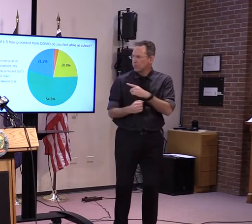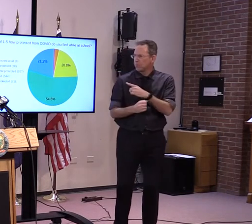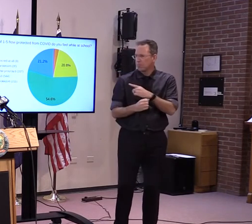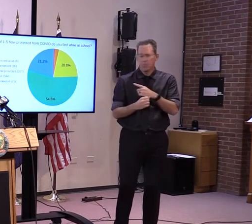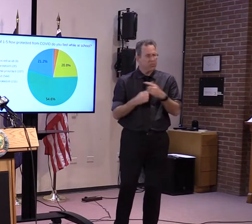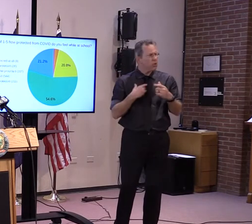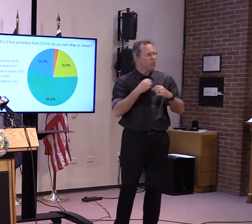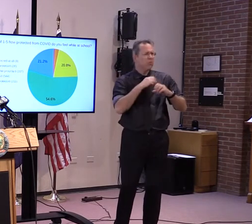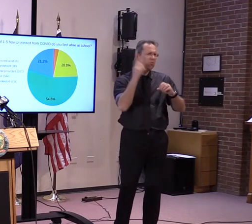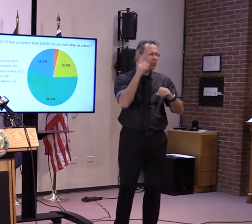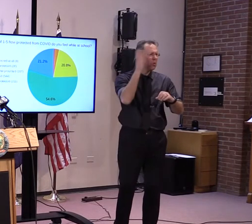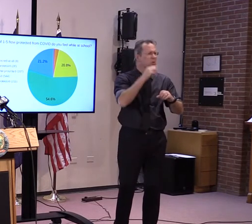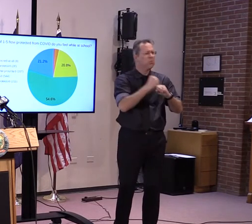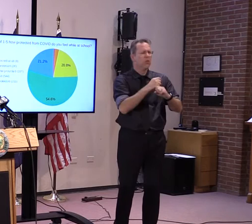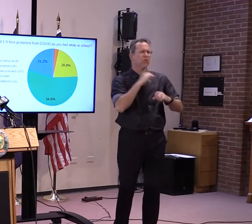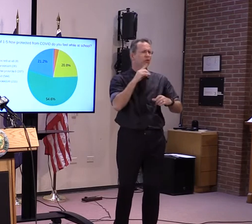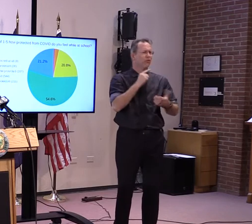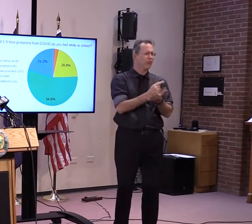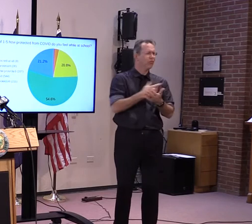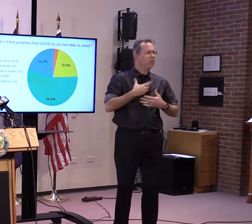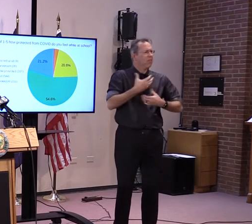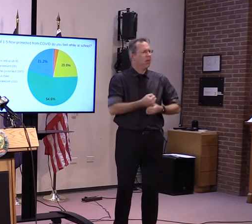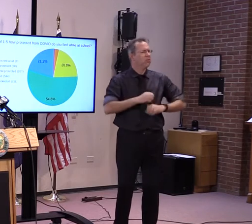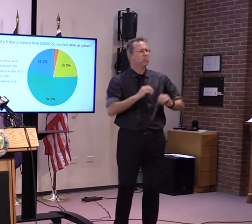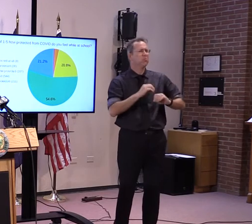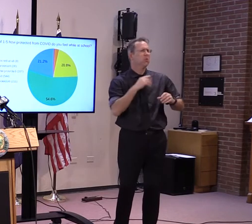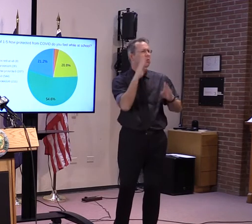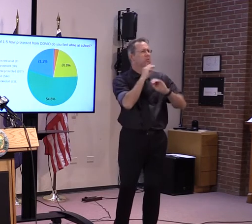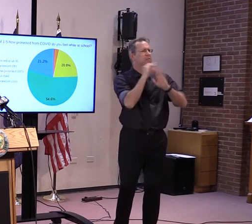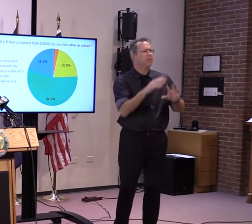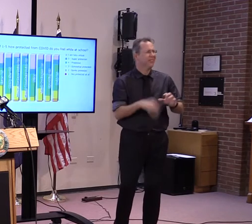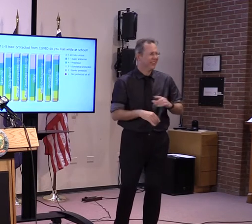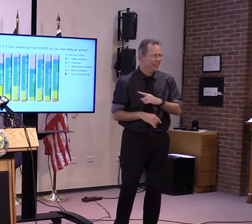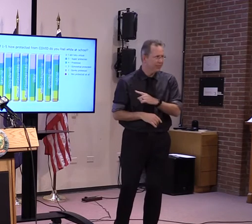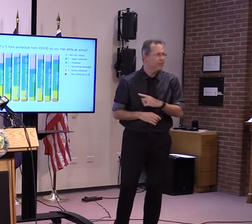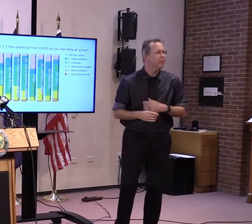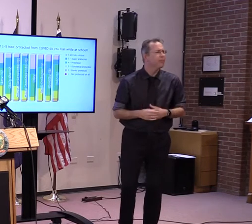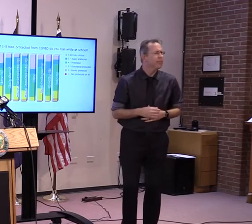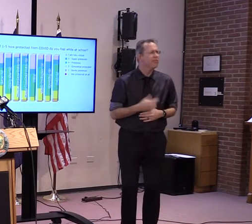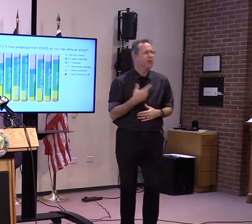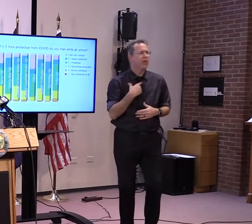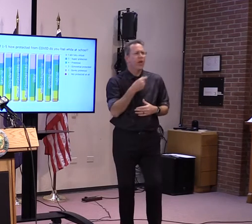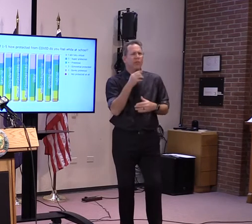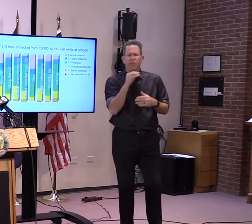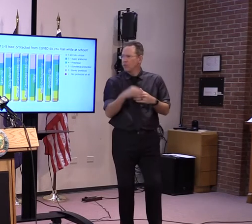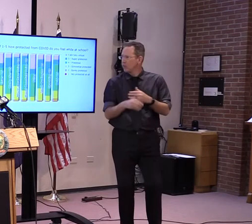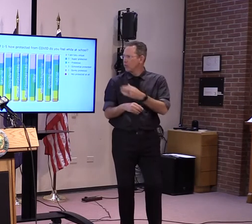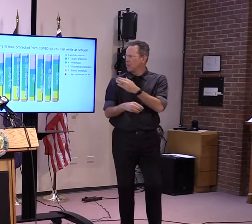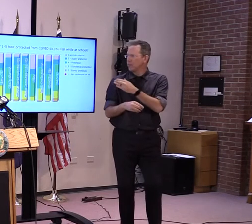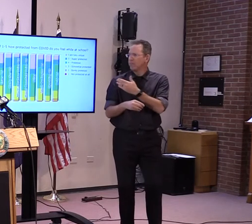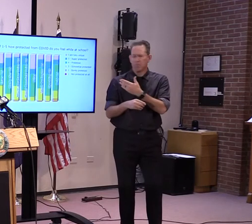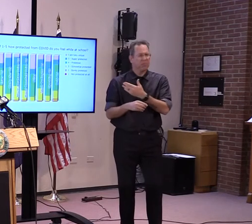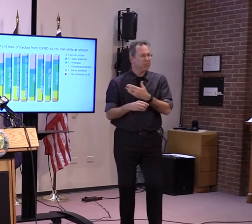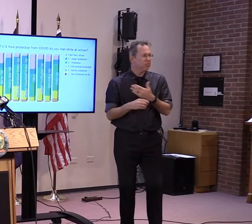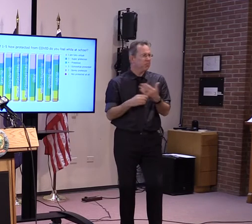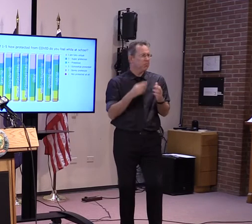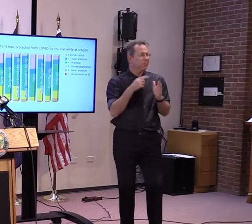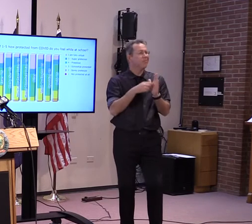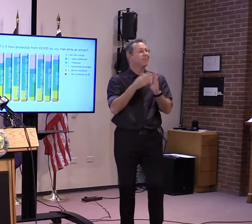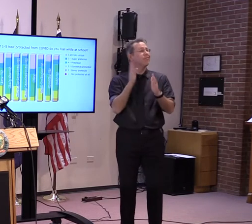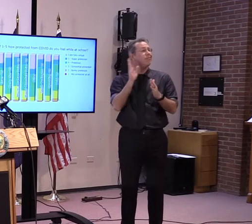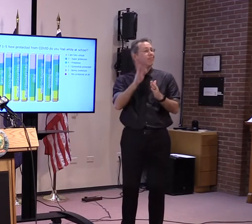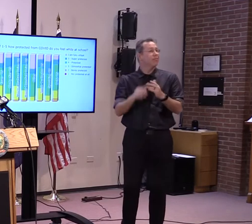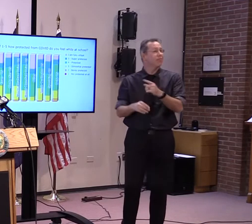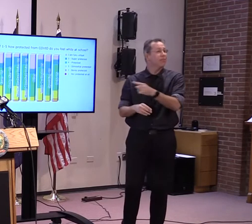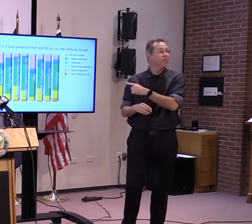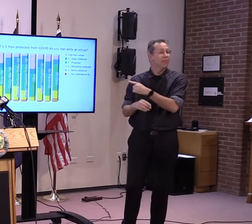is rare in this, and or somewhat protected. Next slide, please. So then we broke down the data by